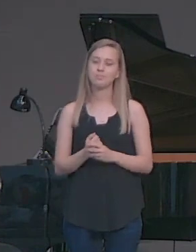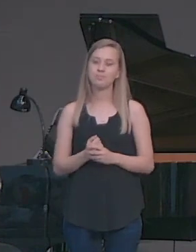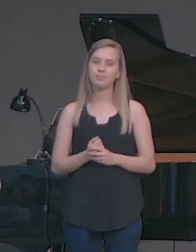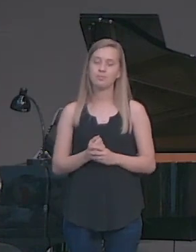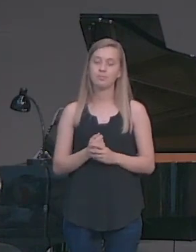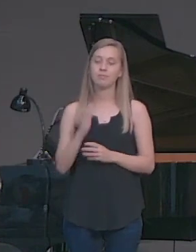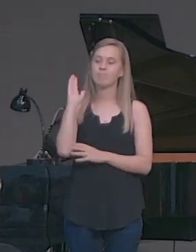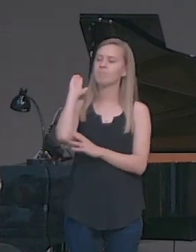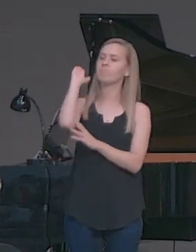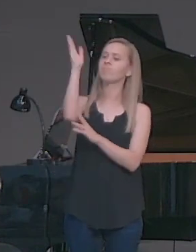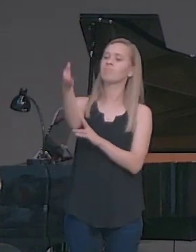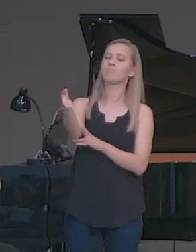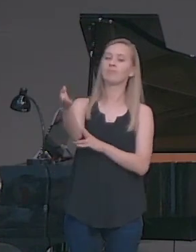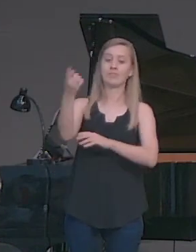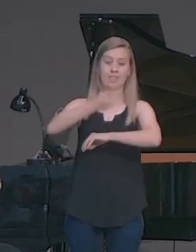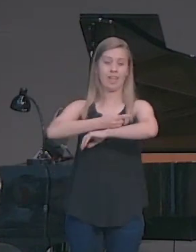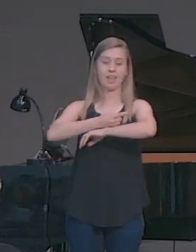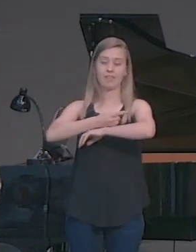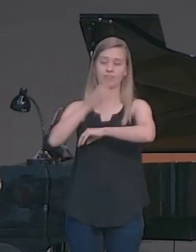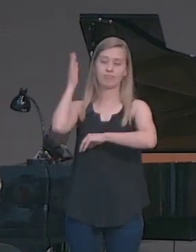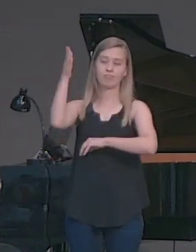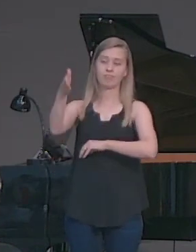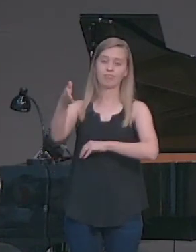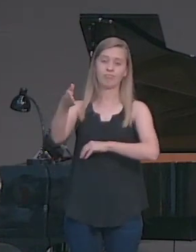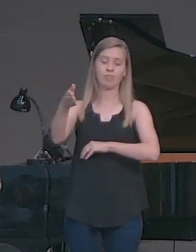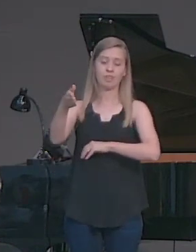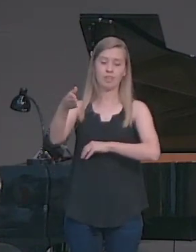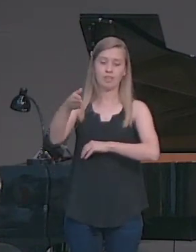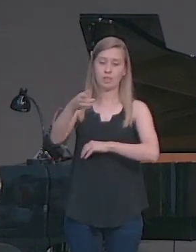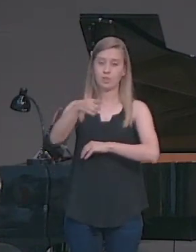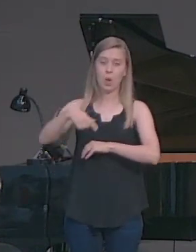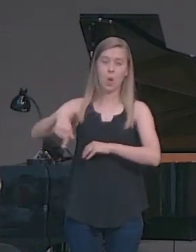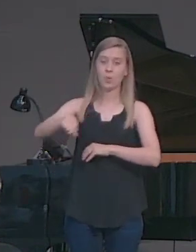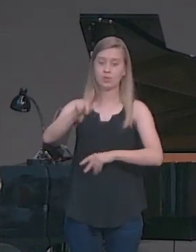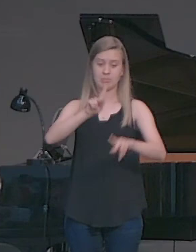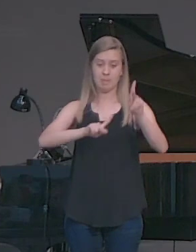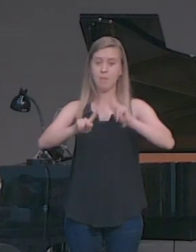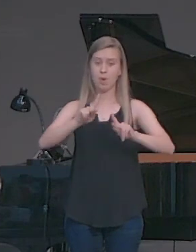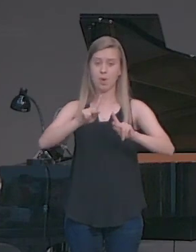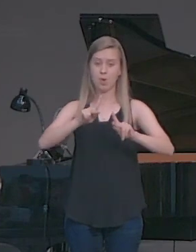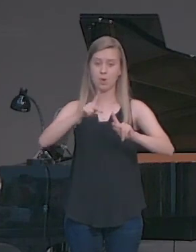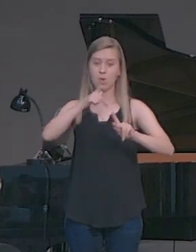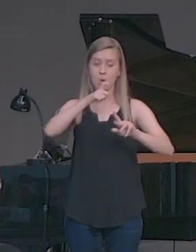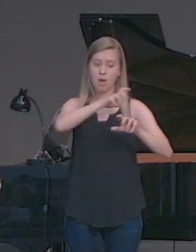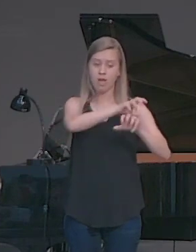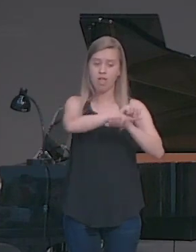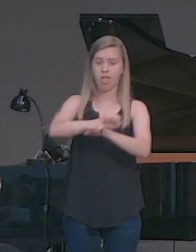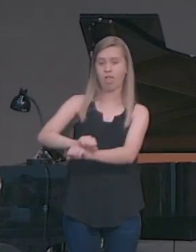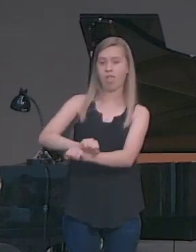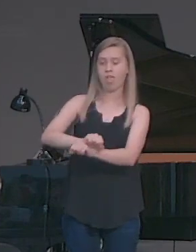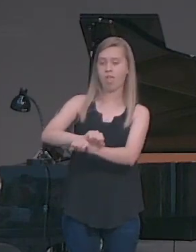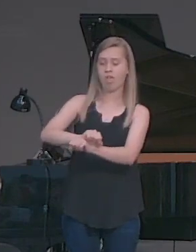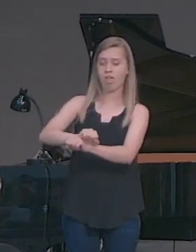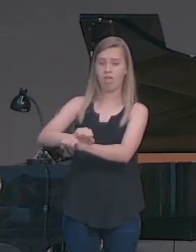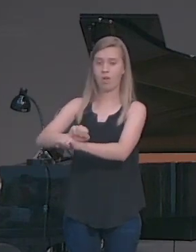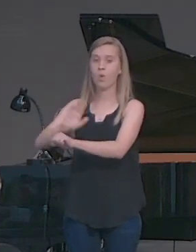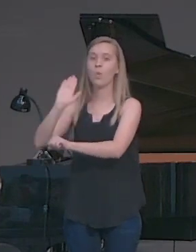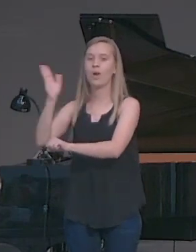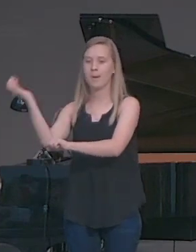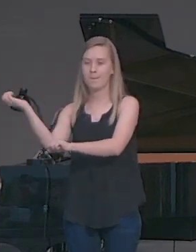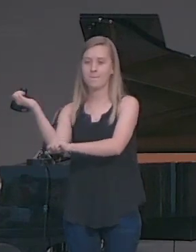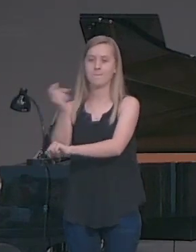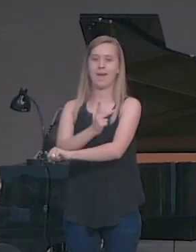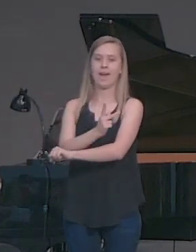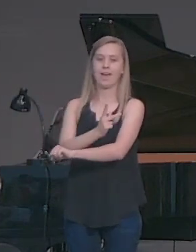There will come a day in the future that these people who were taken captive away from their land will return, and the land will